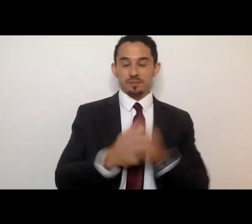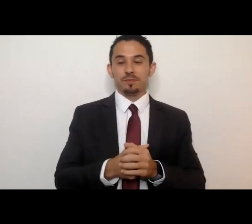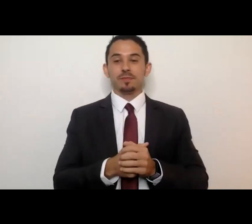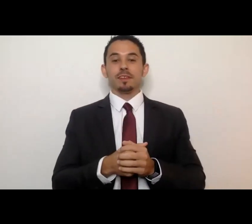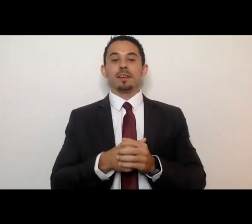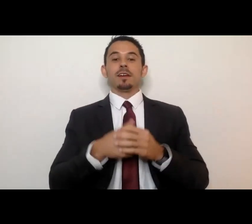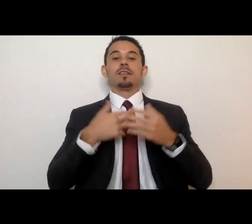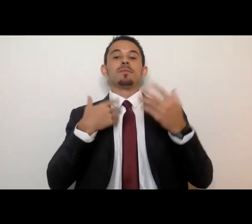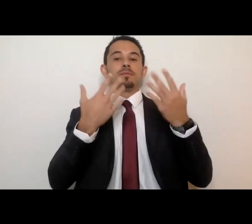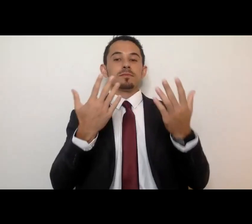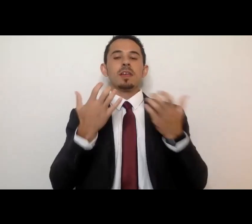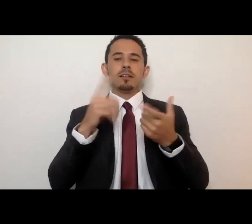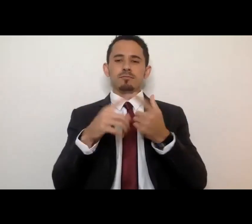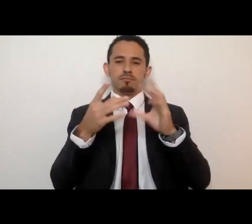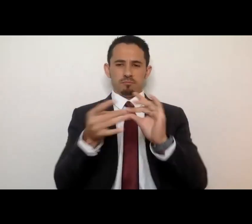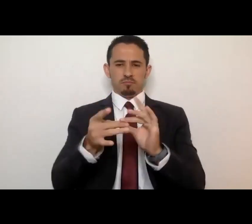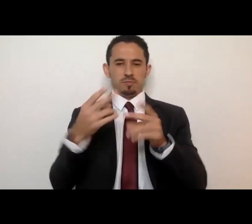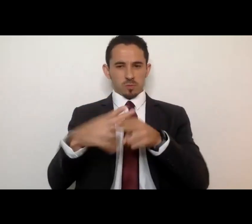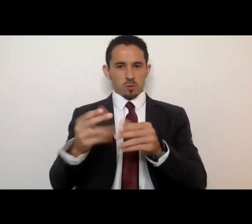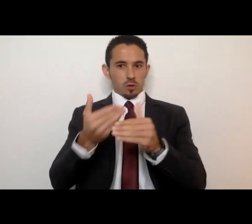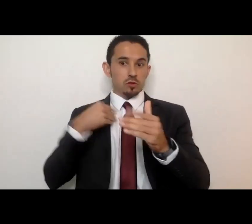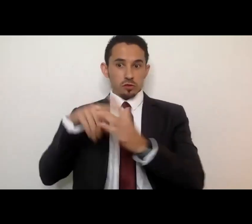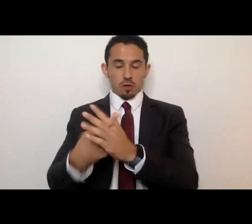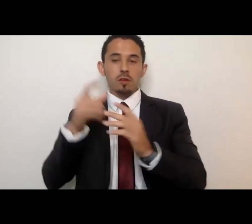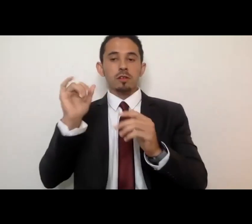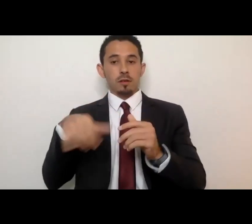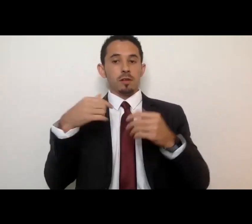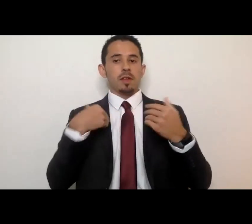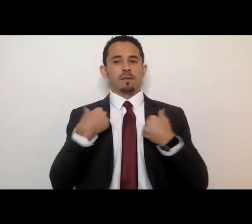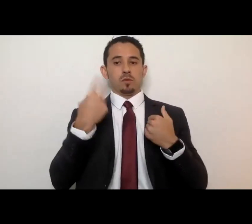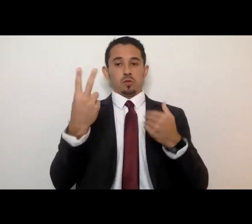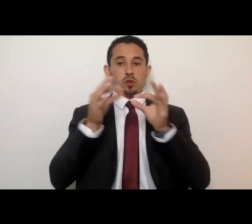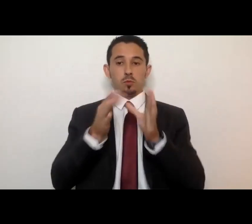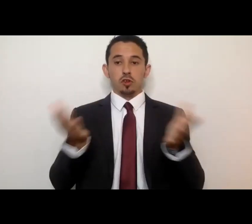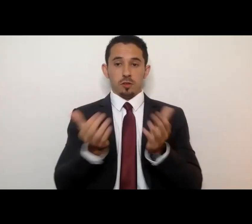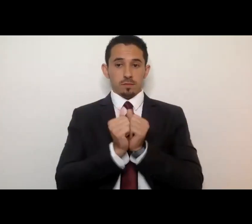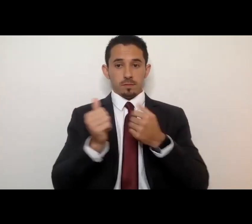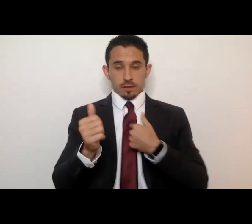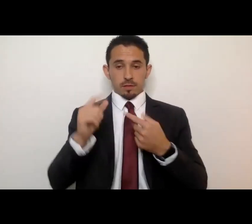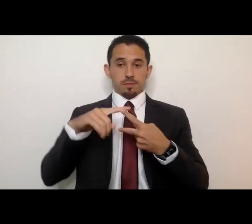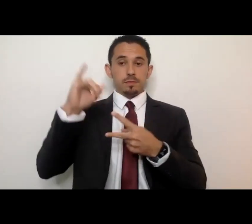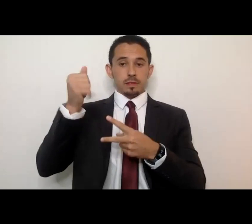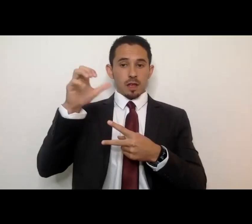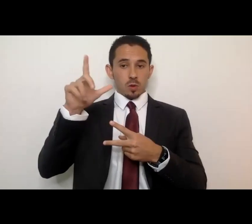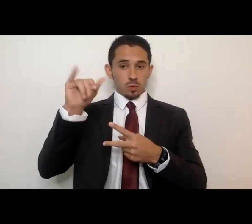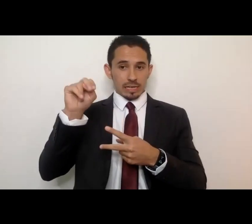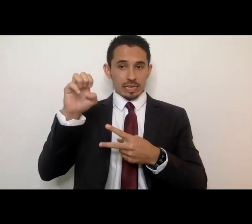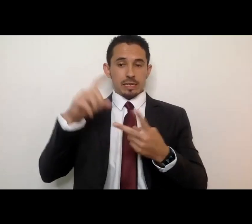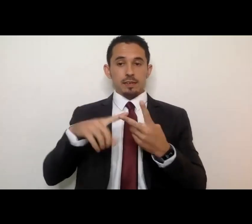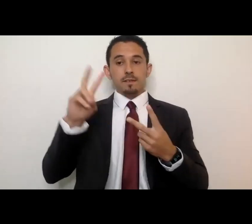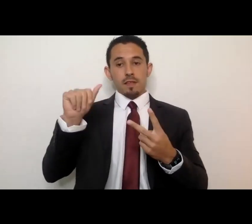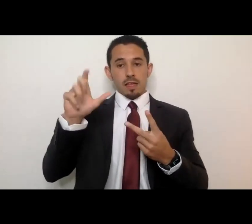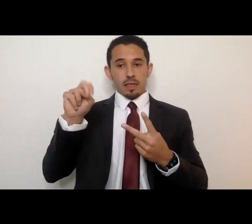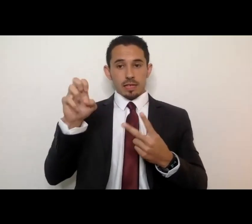terms with me as they interpret from English A as well. Also, a brief note before I start, I do have 2 interpreters here with